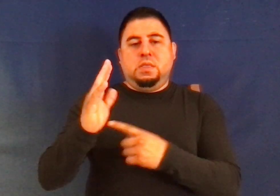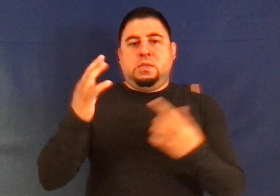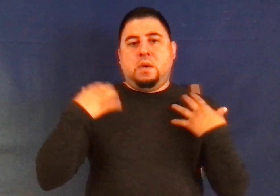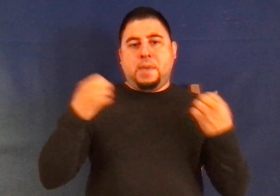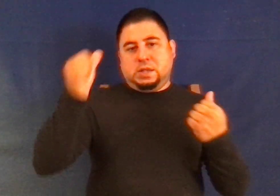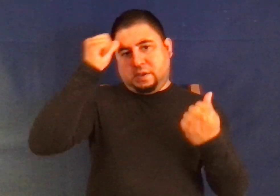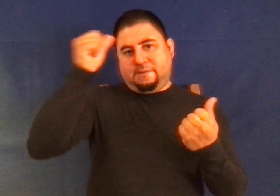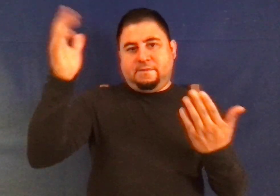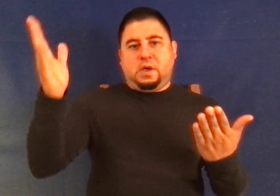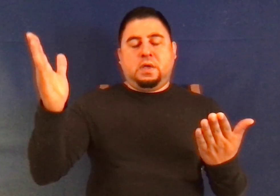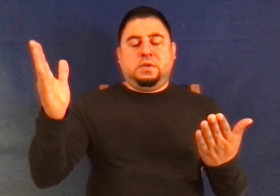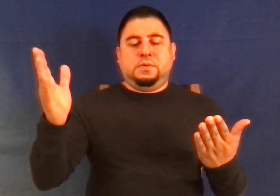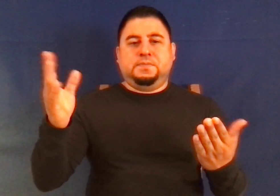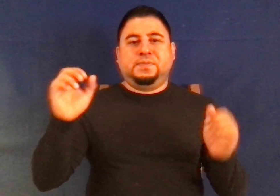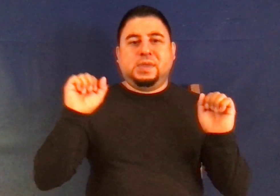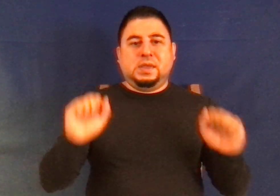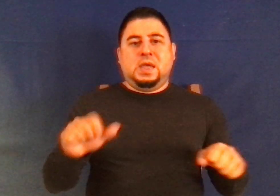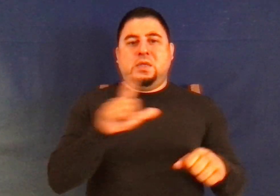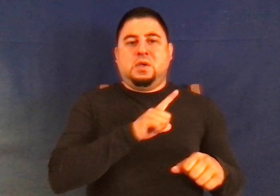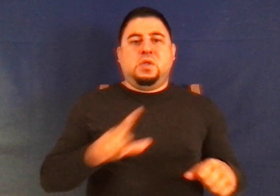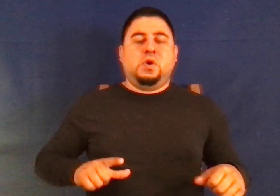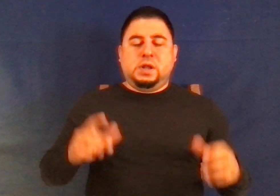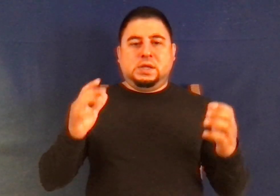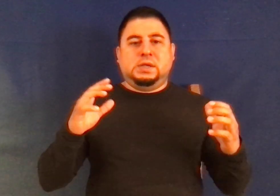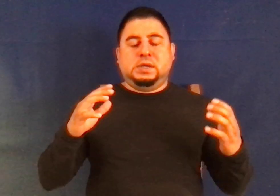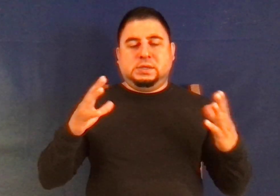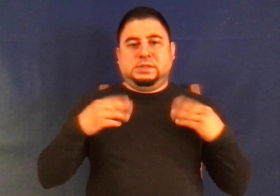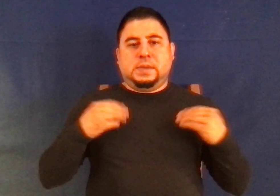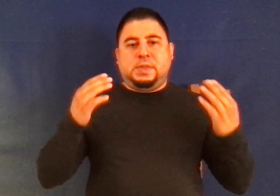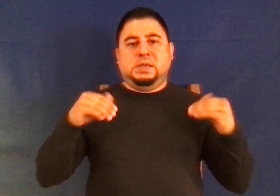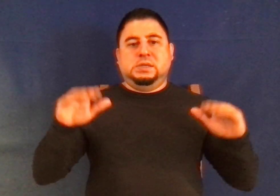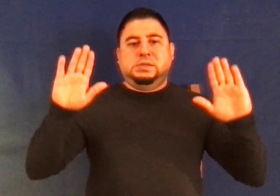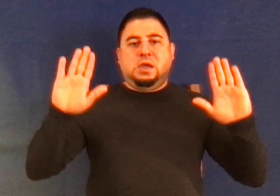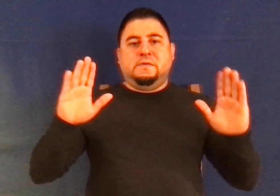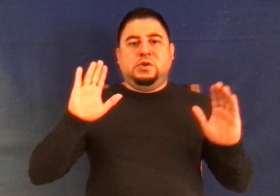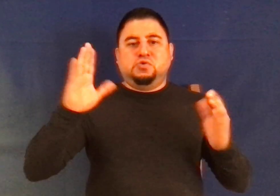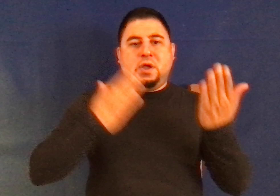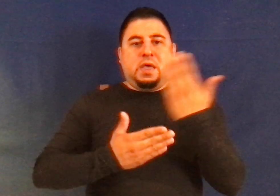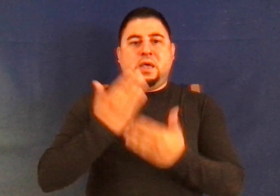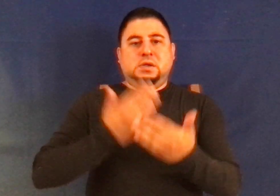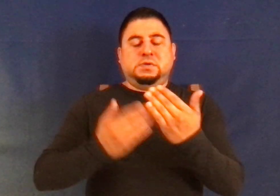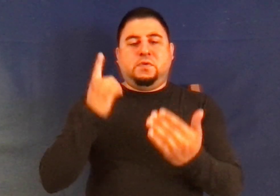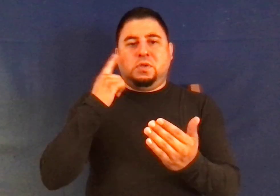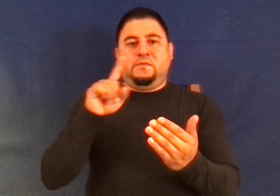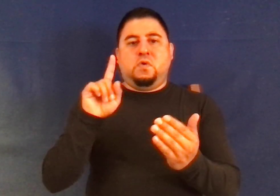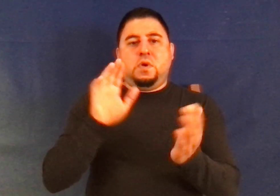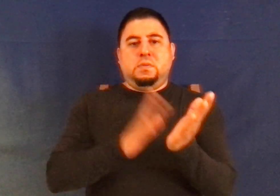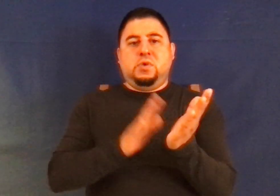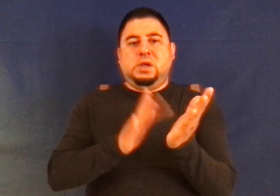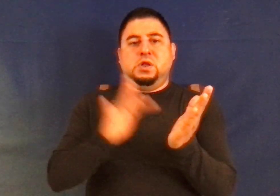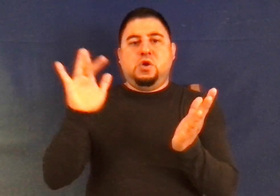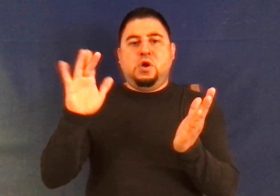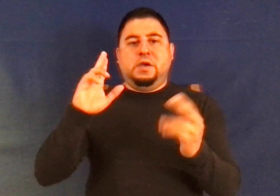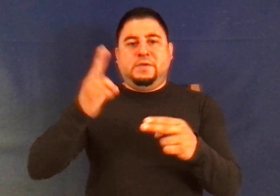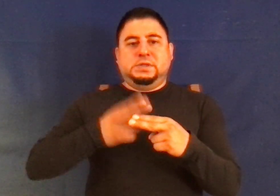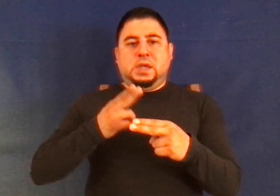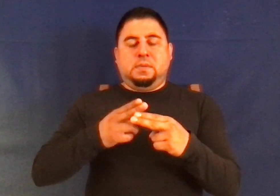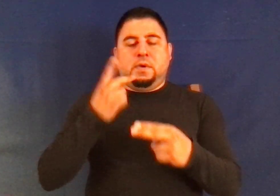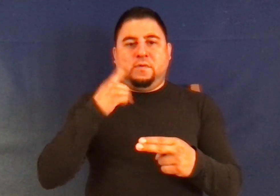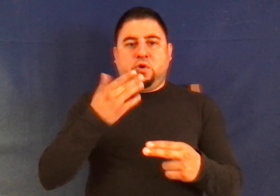Almighty Father. May the Lord accept sacrifice at your hands for the praise and glory of his name, for our good and the good of